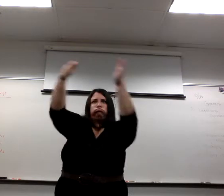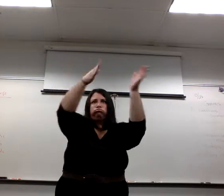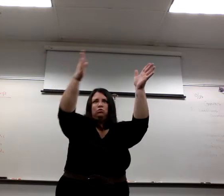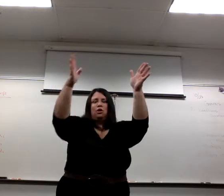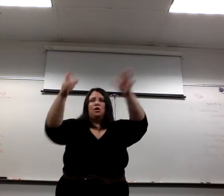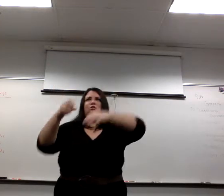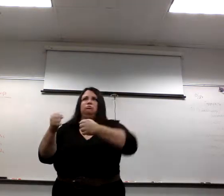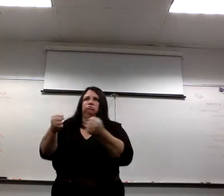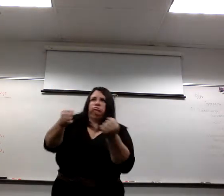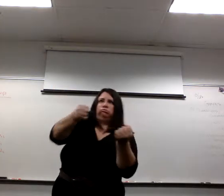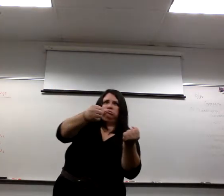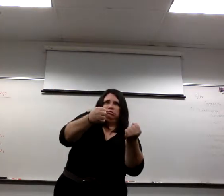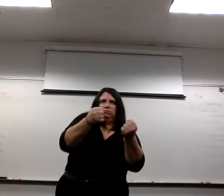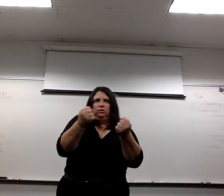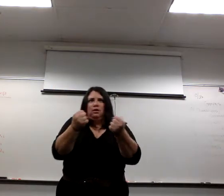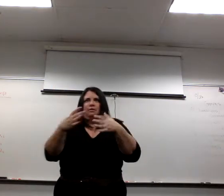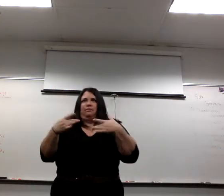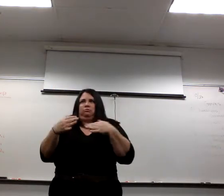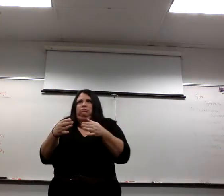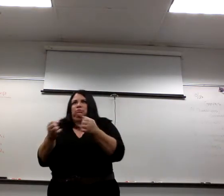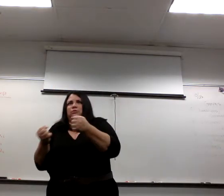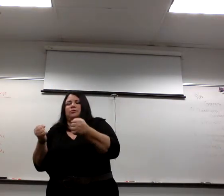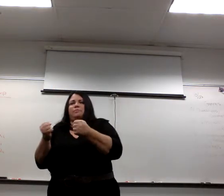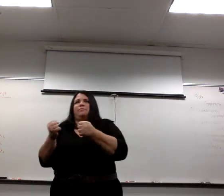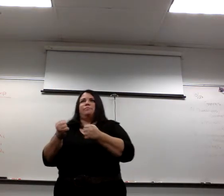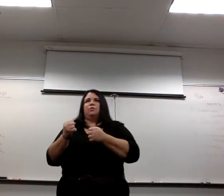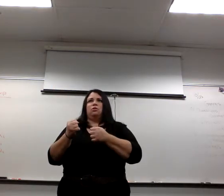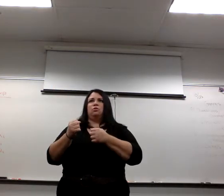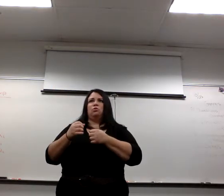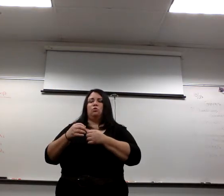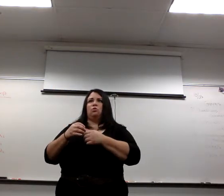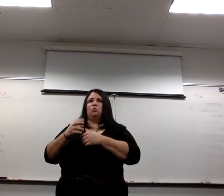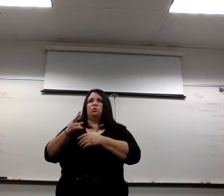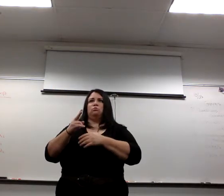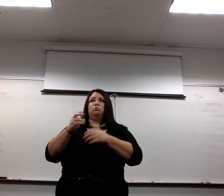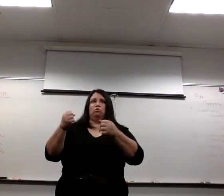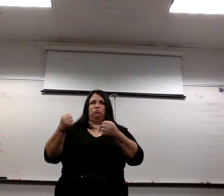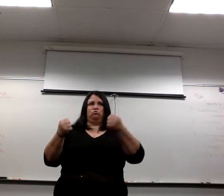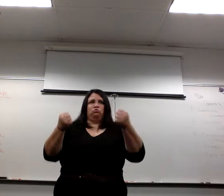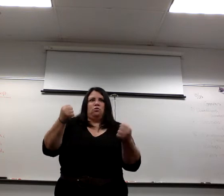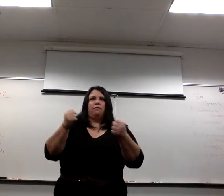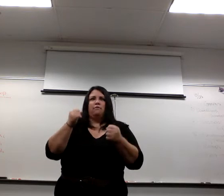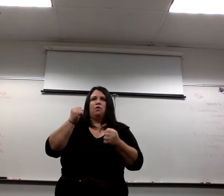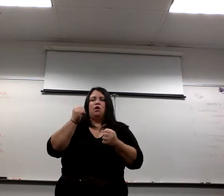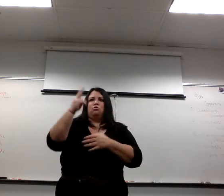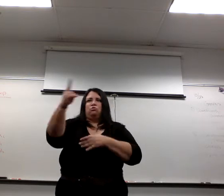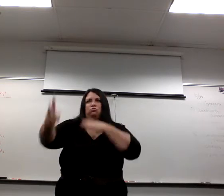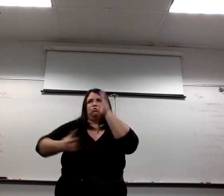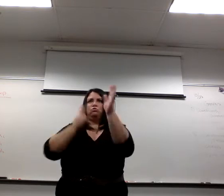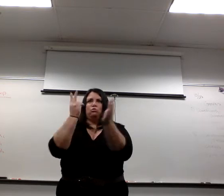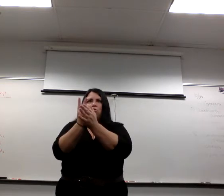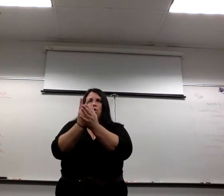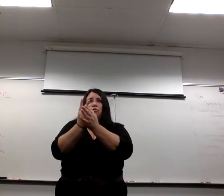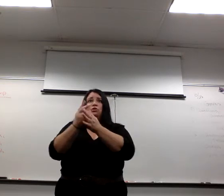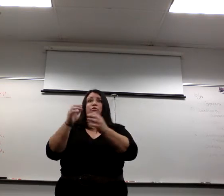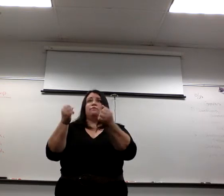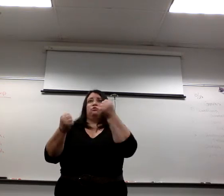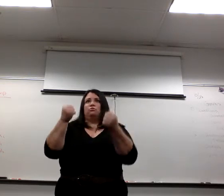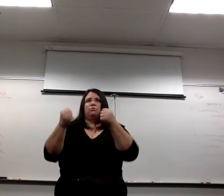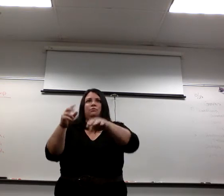it, it takes about 2 hours. Because you can't go very fast or you will just